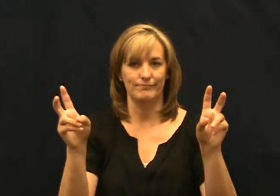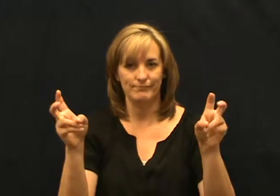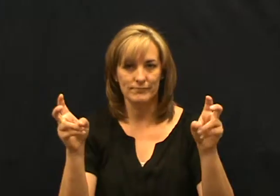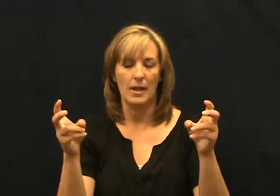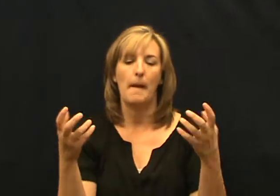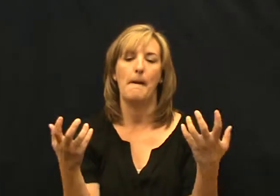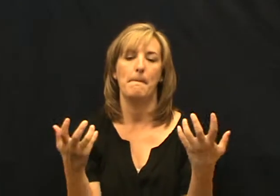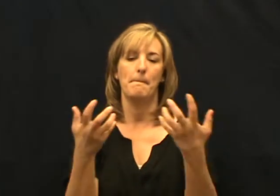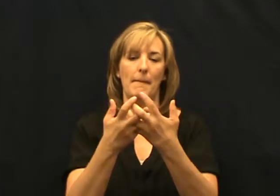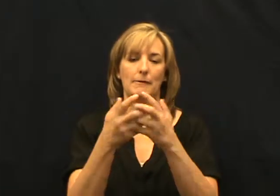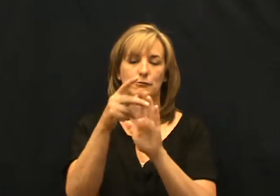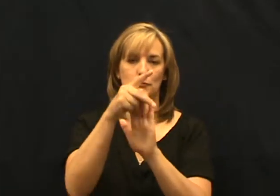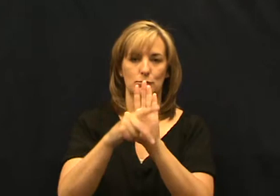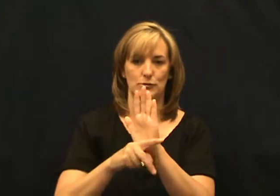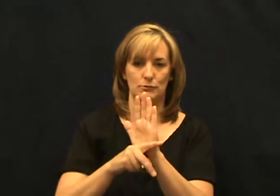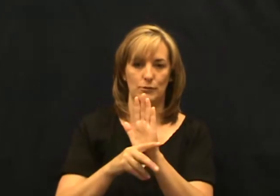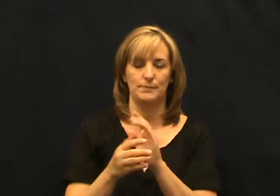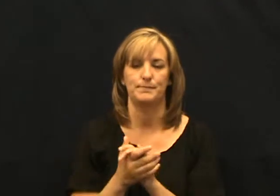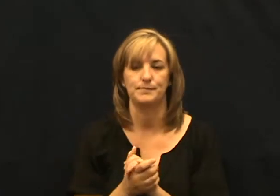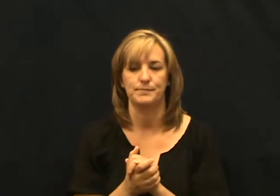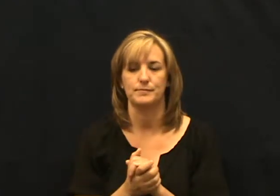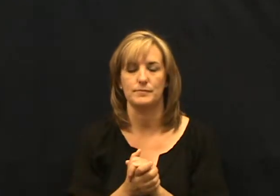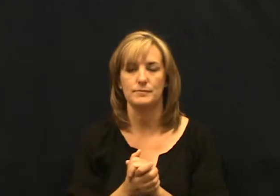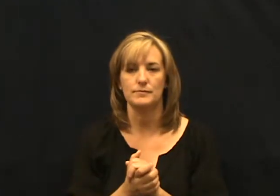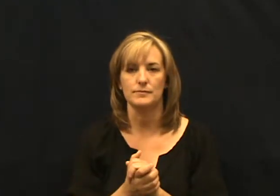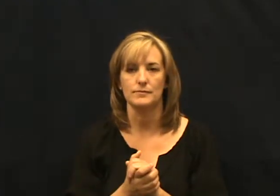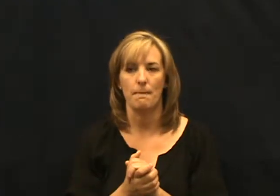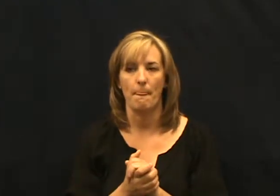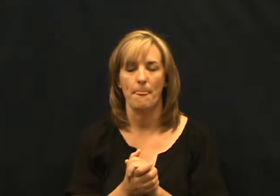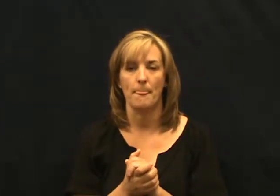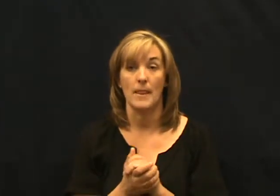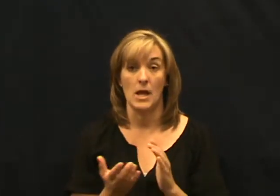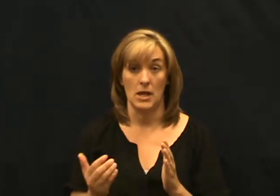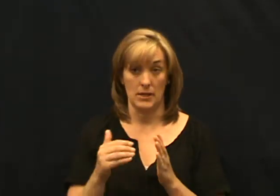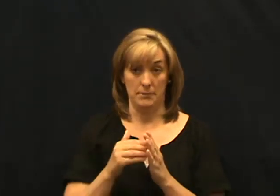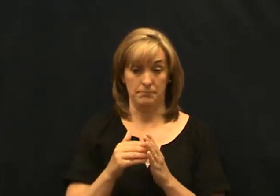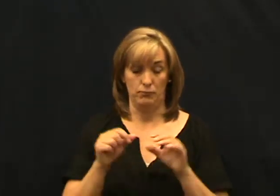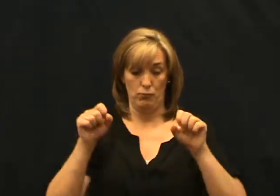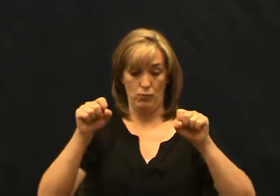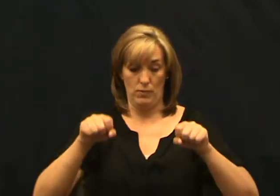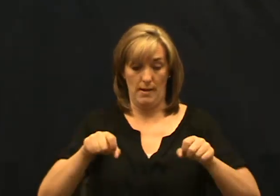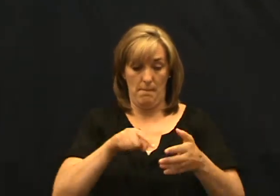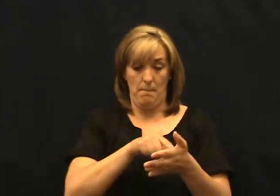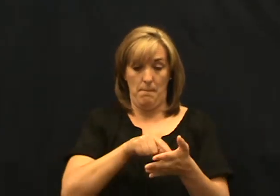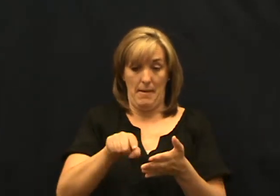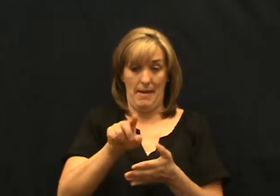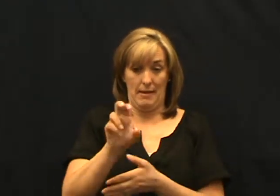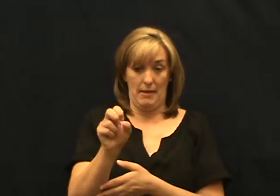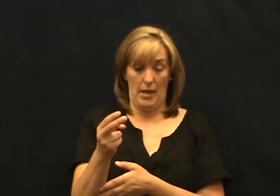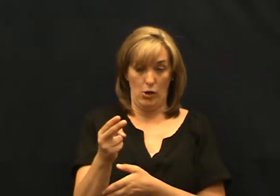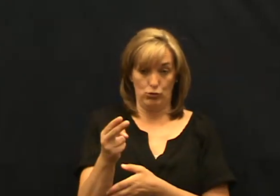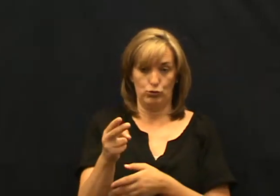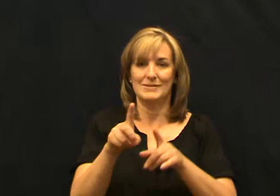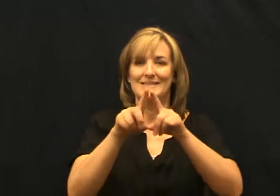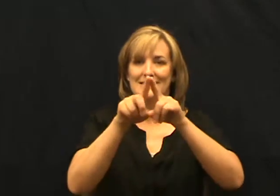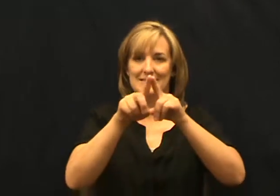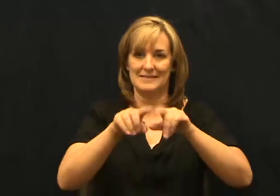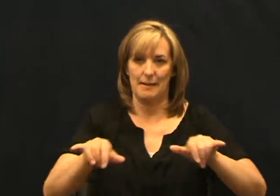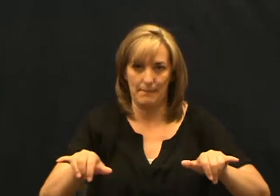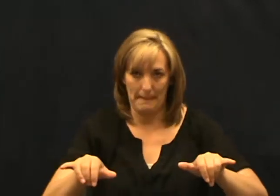again, we could pay cash at the same time as the cost or